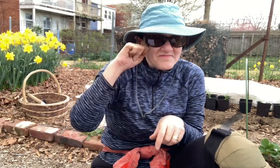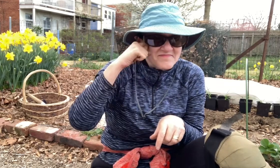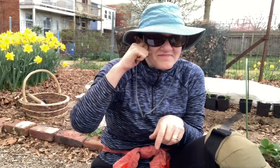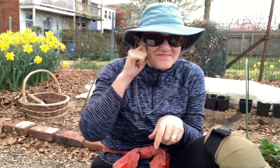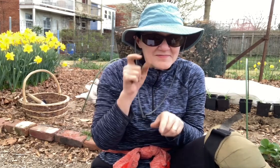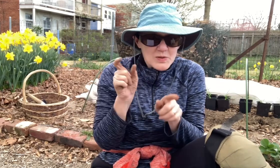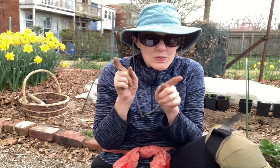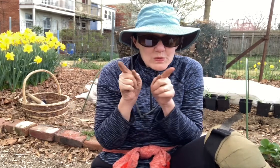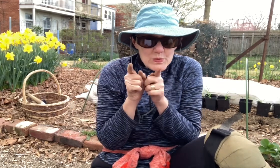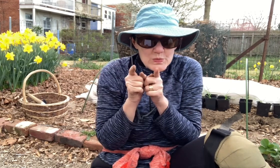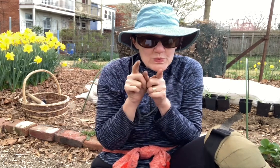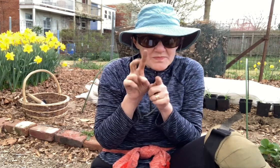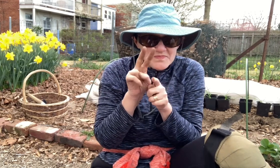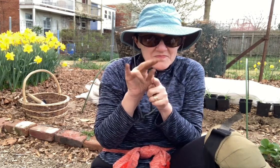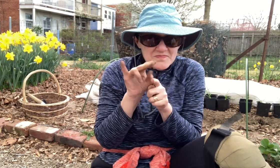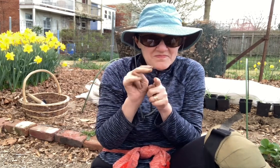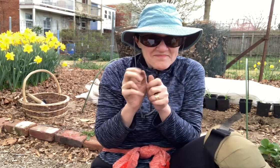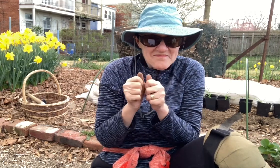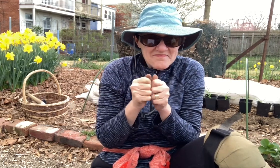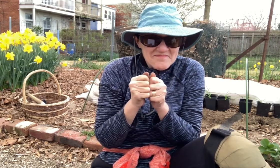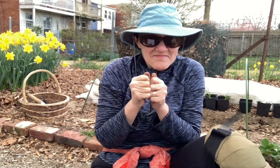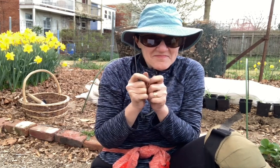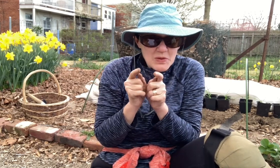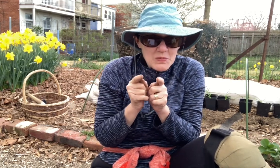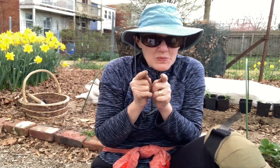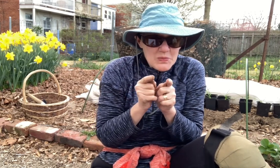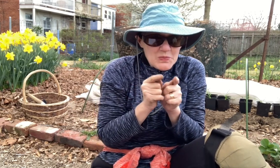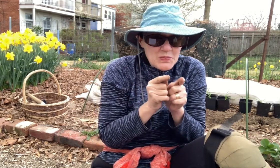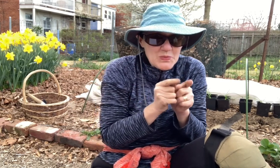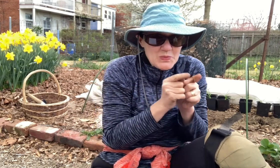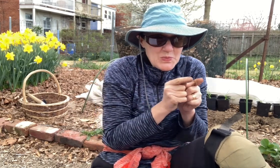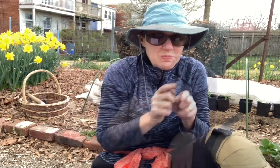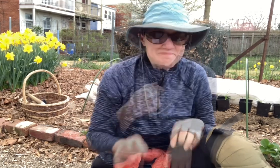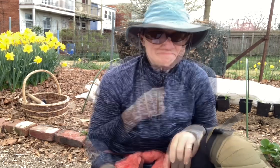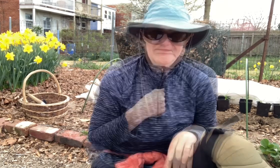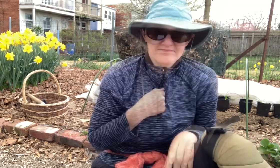Now we're back to planting our red Italian flat onions 2 inches together.